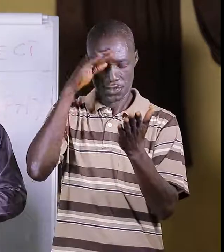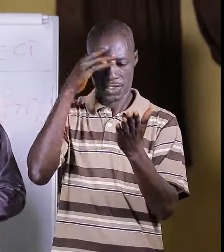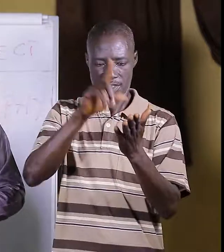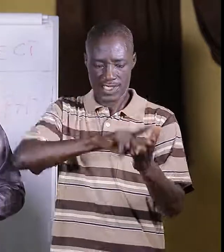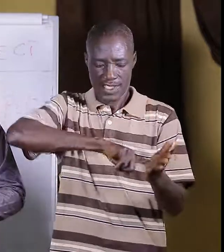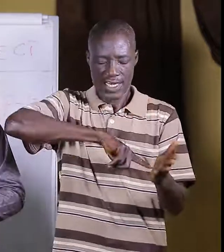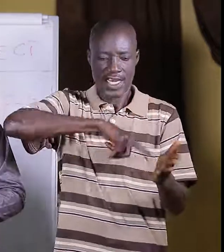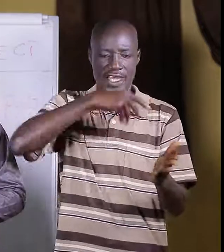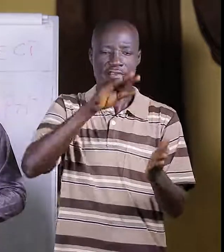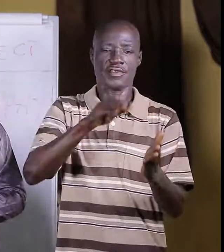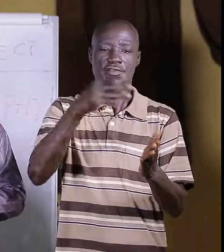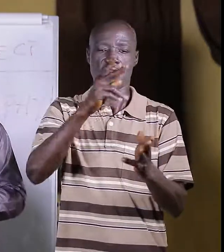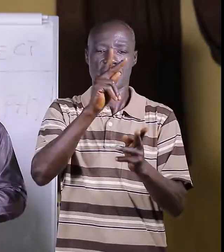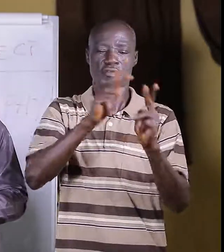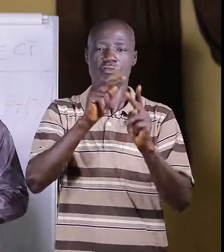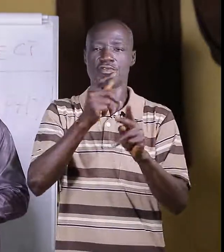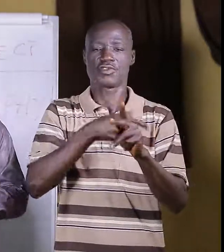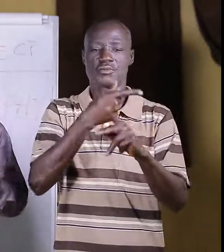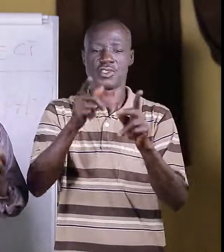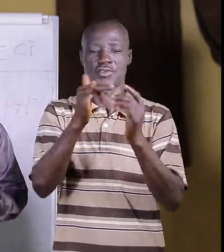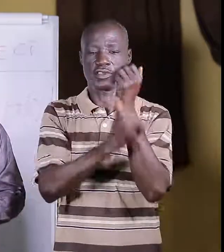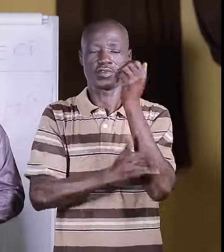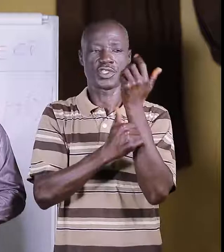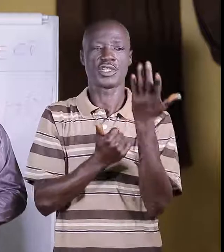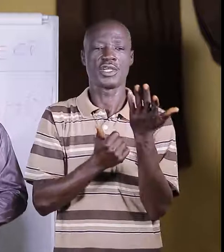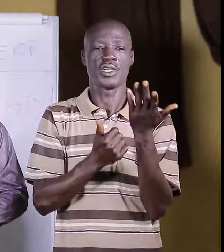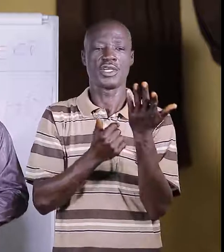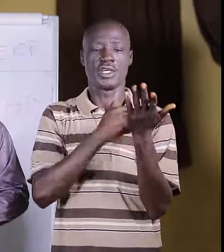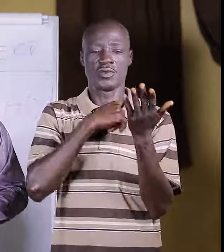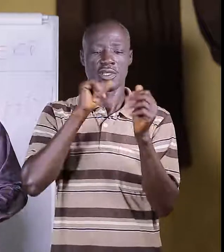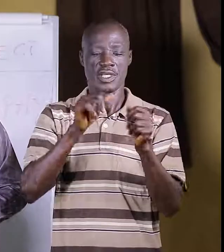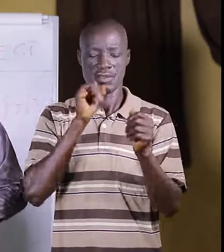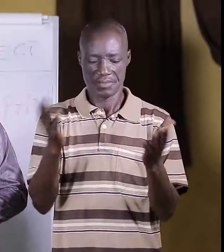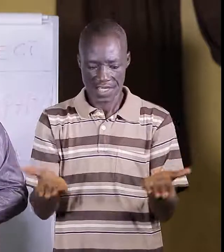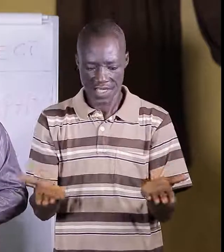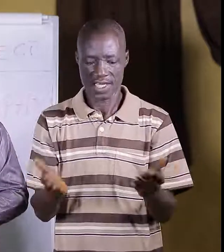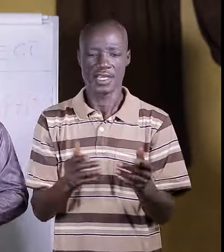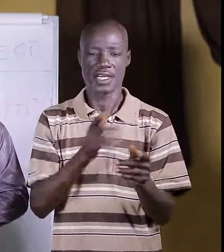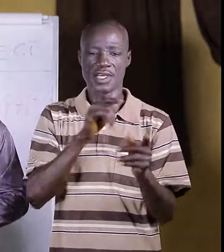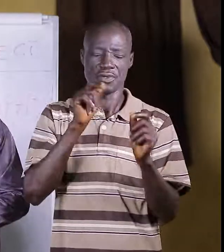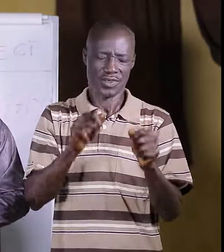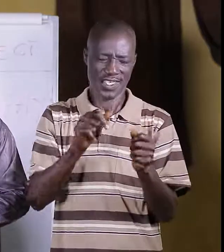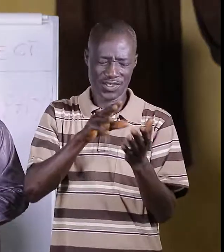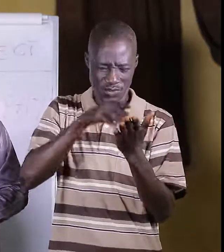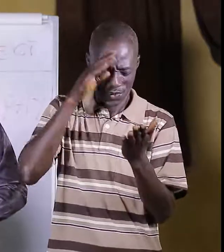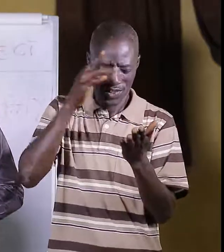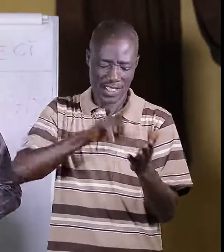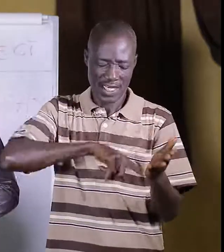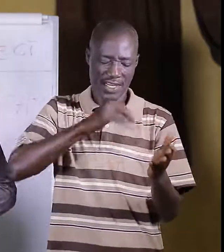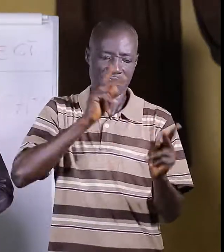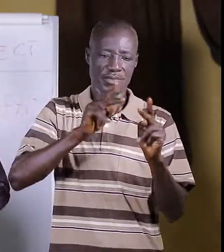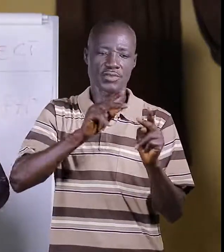can have much knowledge about the type of human beings that are in China, that are in